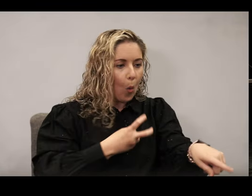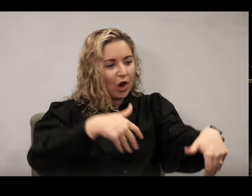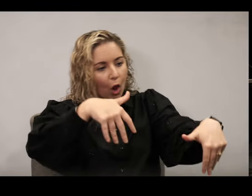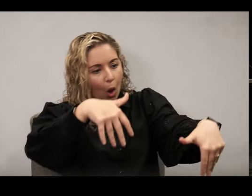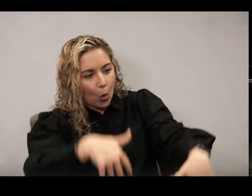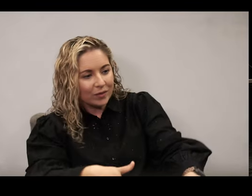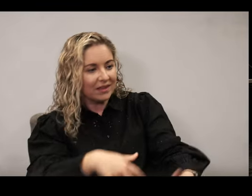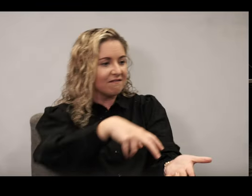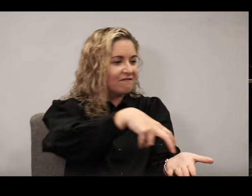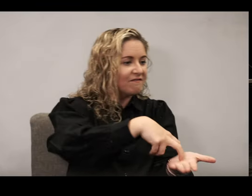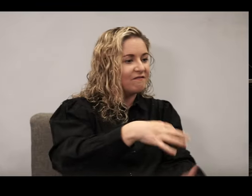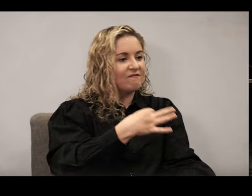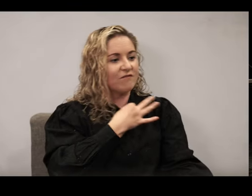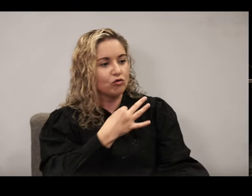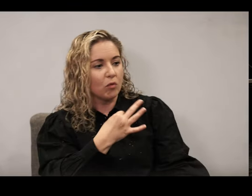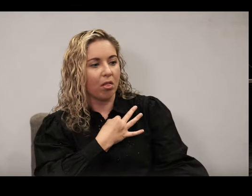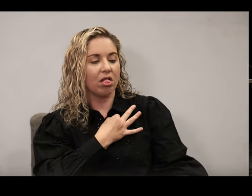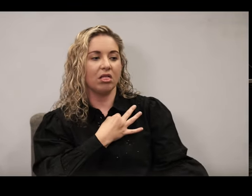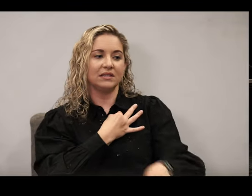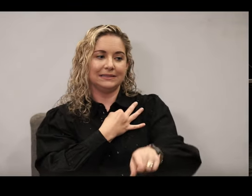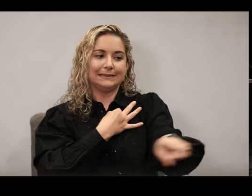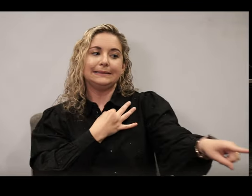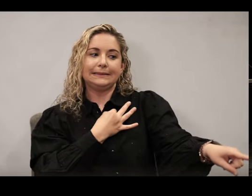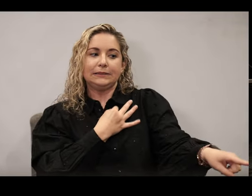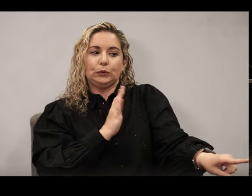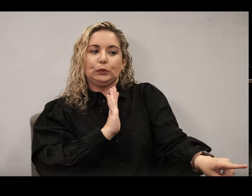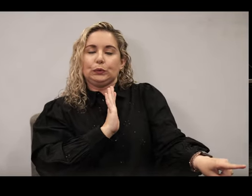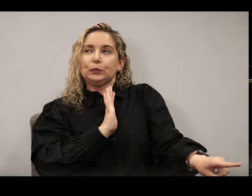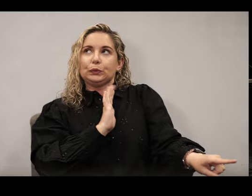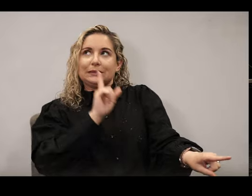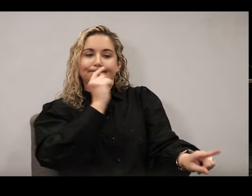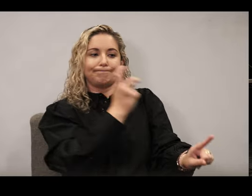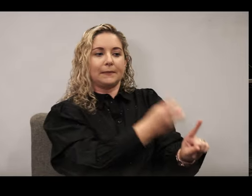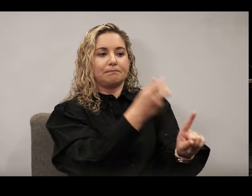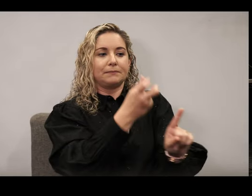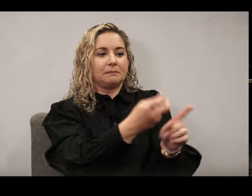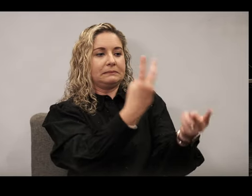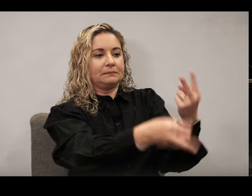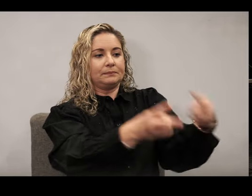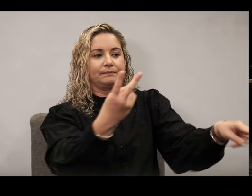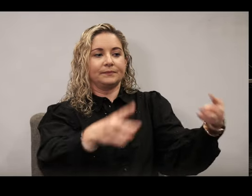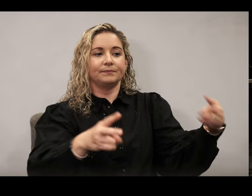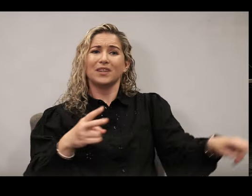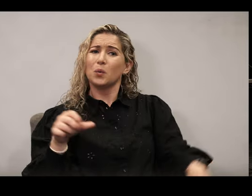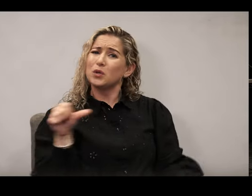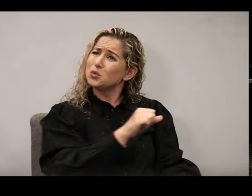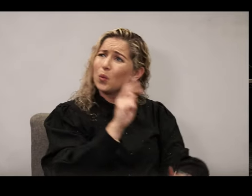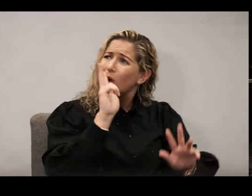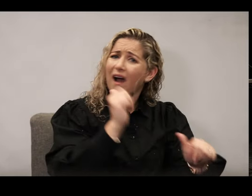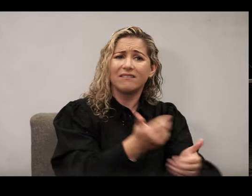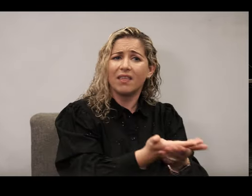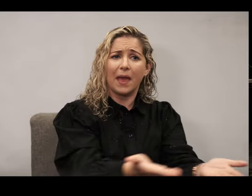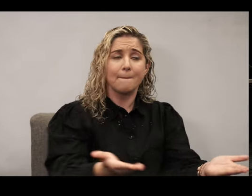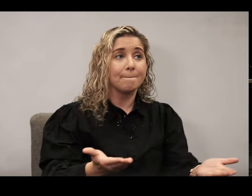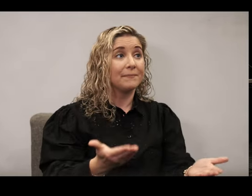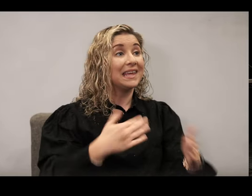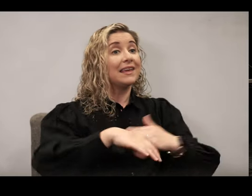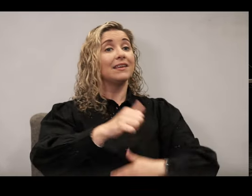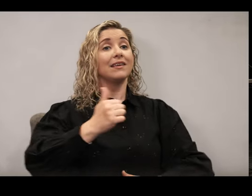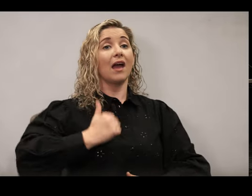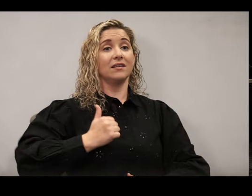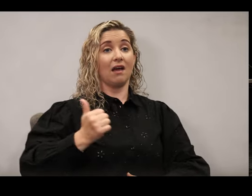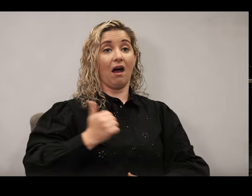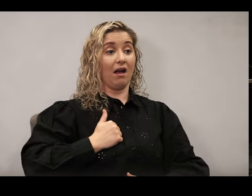vulnerable are the ones who should be honoured and looked after and cared for. We see this in Canada, where euthanasia was legalised in